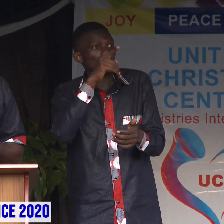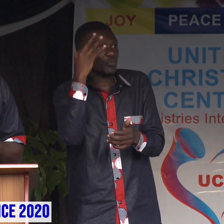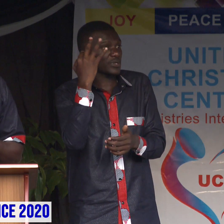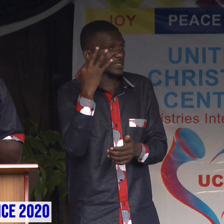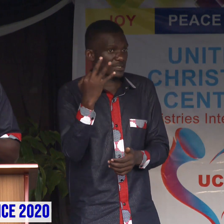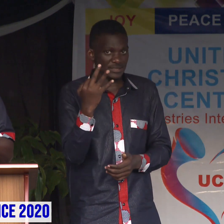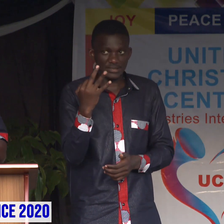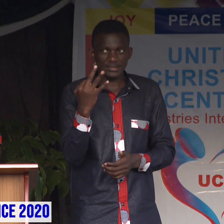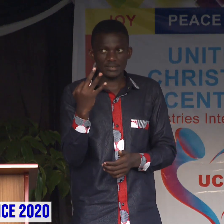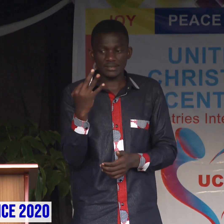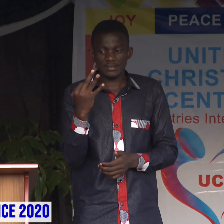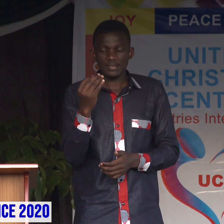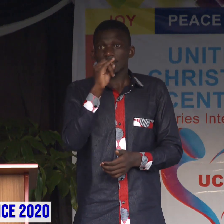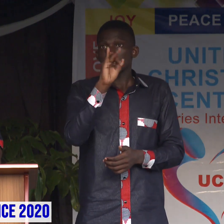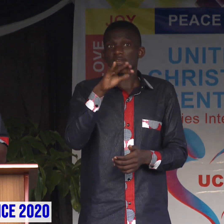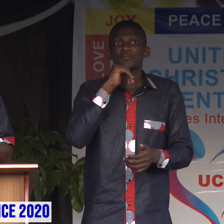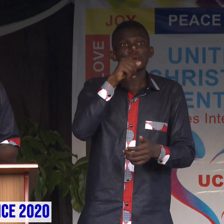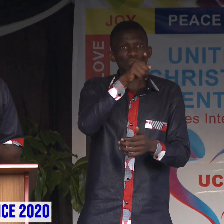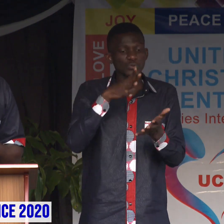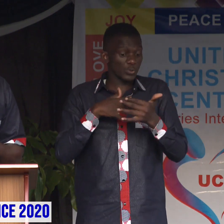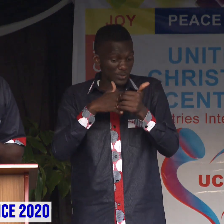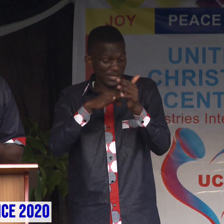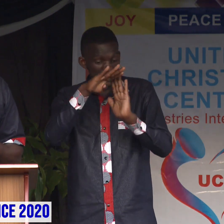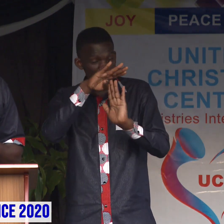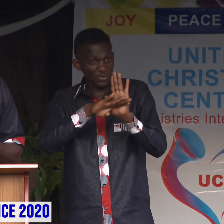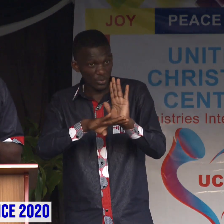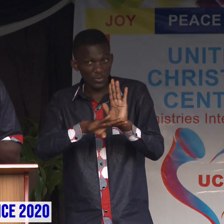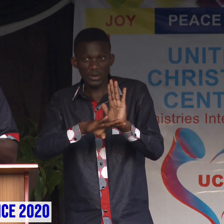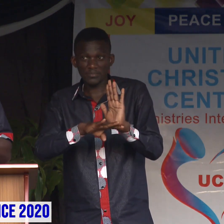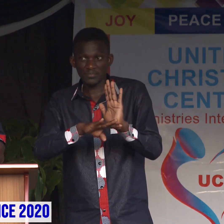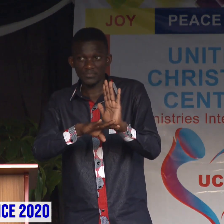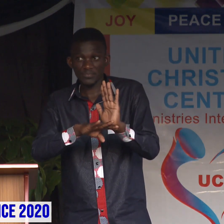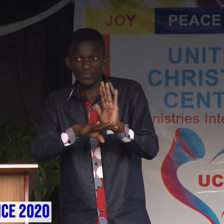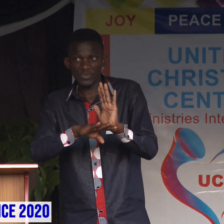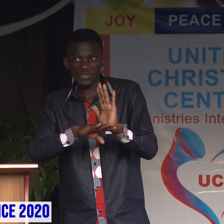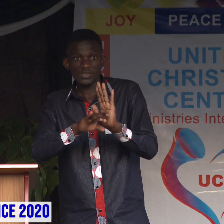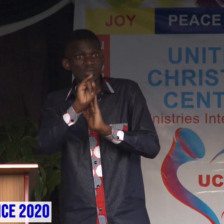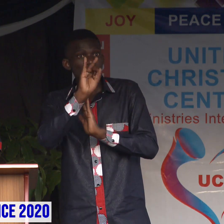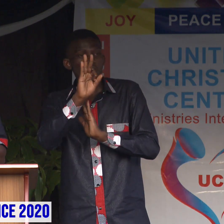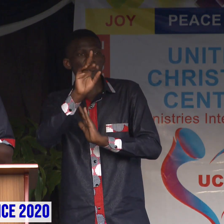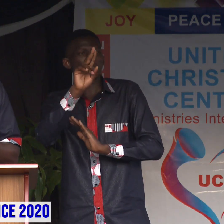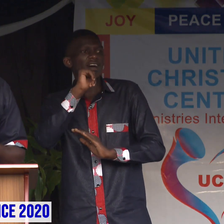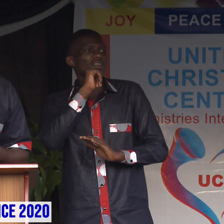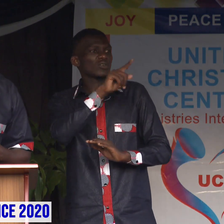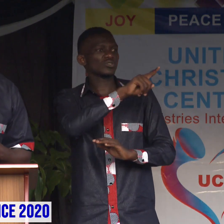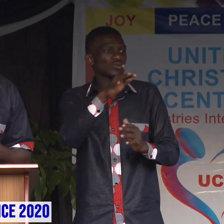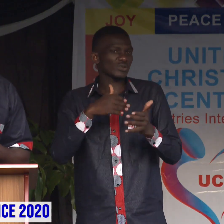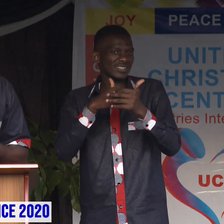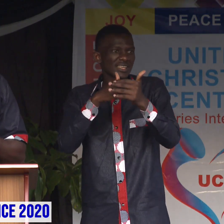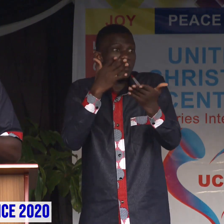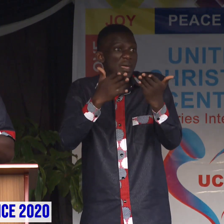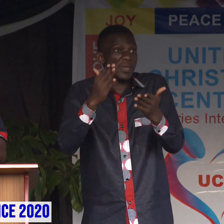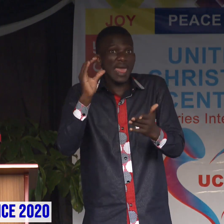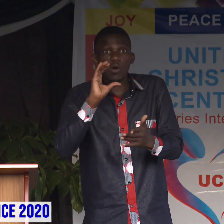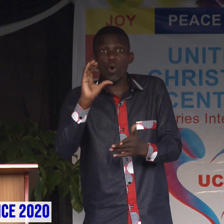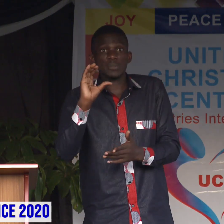not you preaching, boba sigwa leading the program, if it's not you leading the program, boba sigwa kulembede obaka chiko, when it's